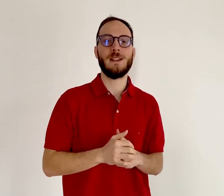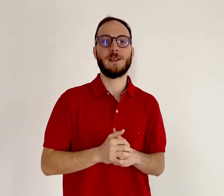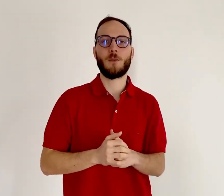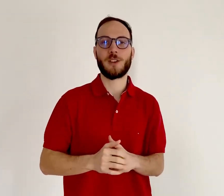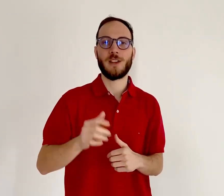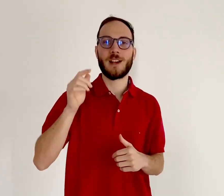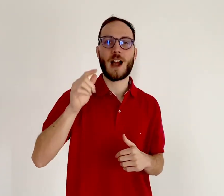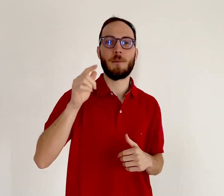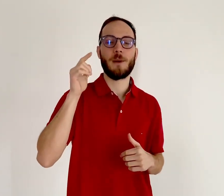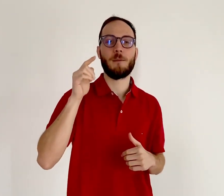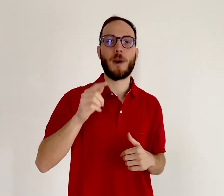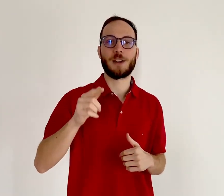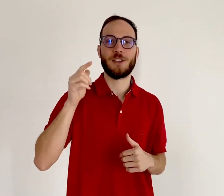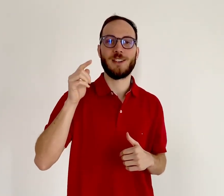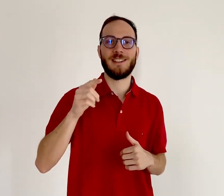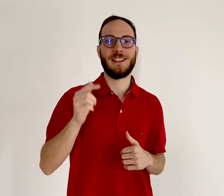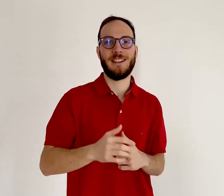leaderboard come march 16.